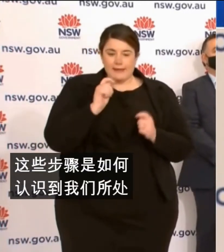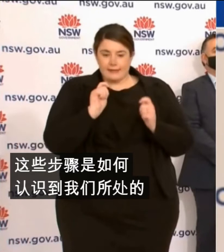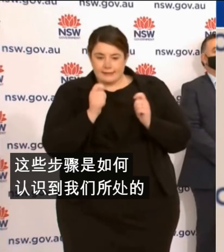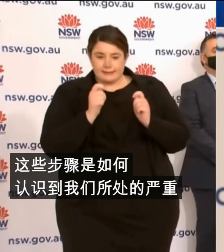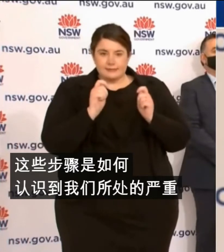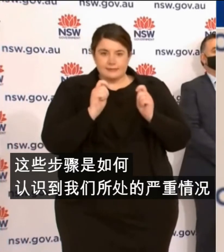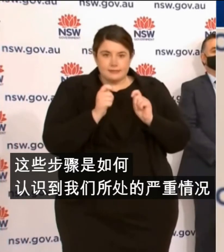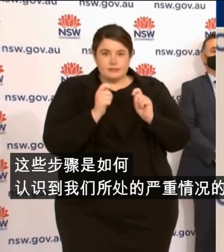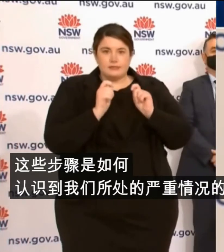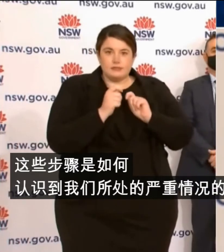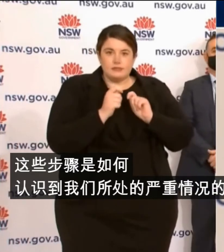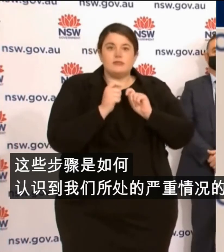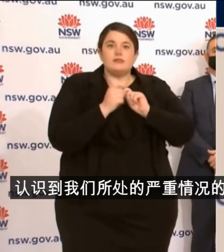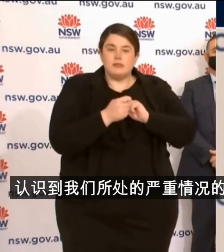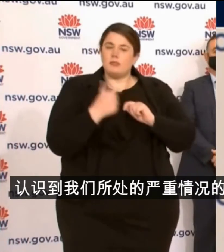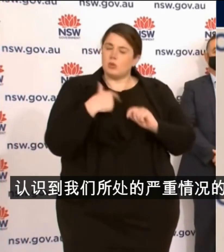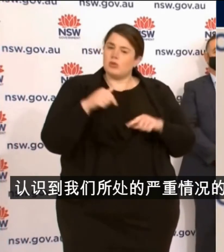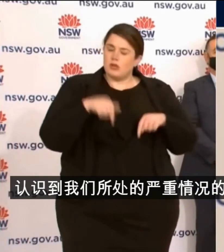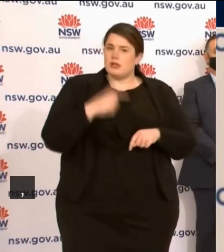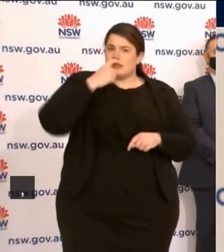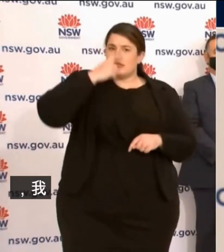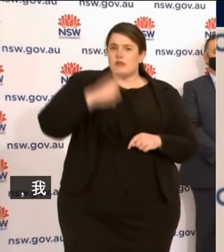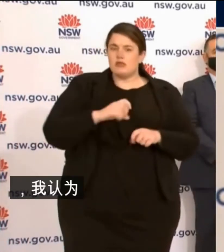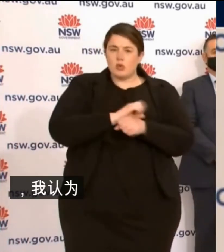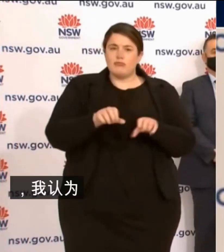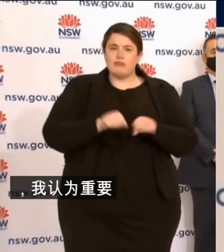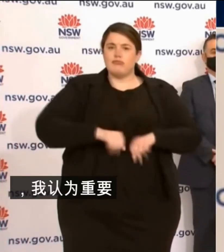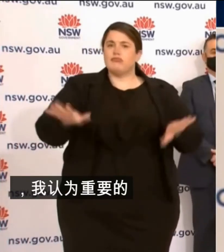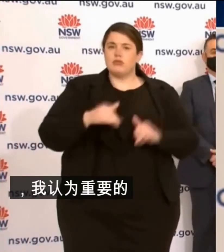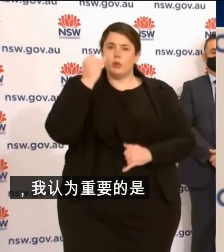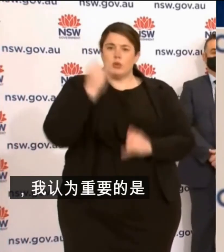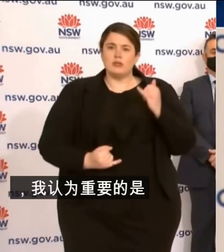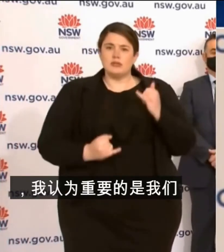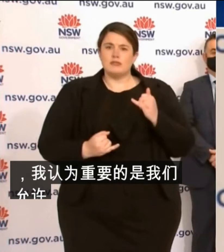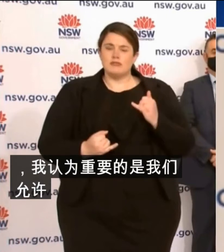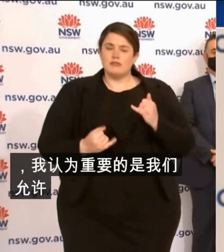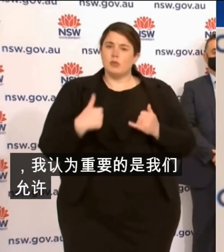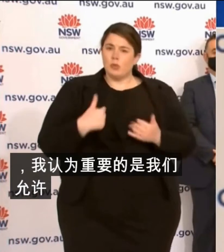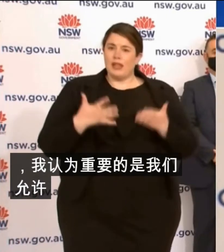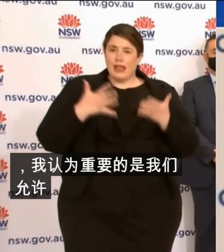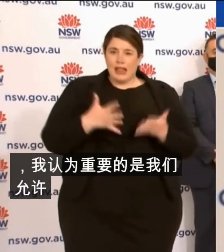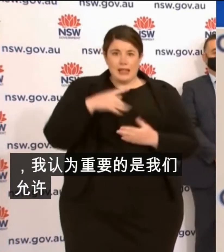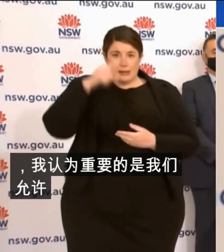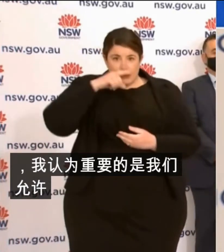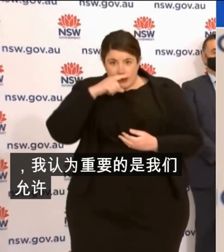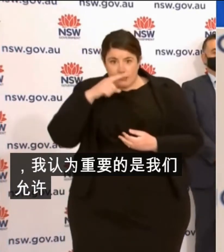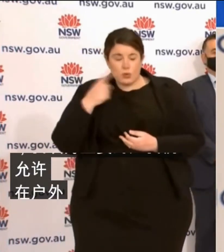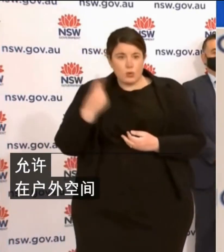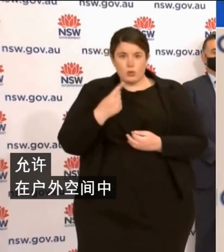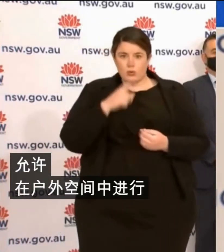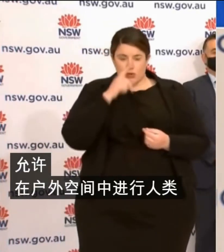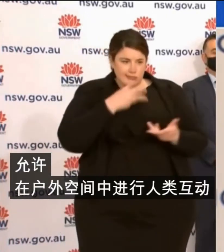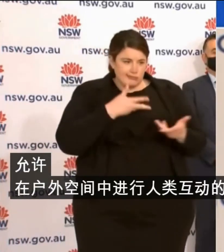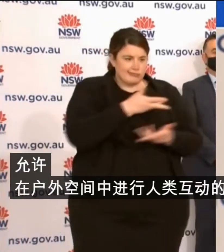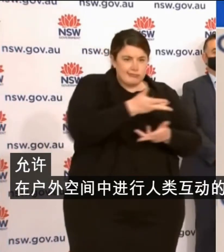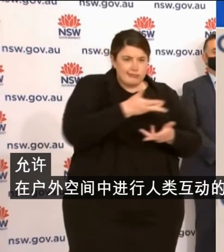recognising the serious situation we are in. And I think it's important that we are allowing those interactions, that human